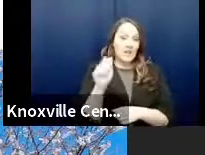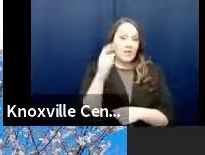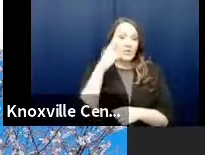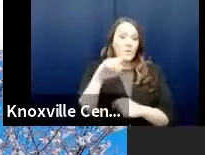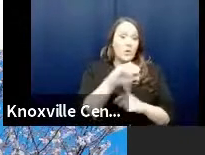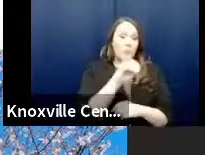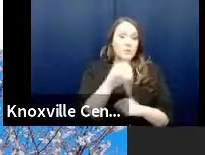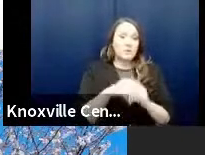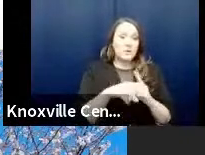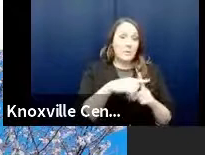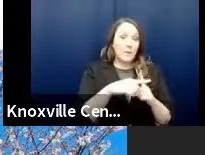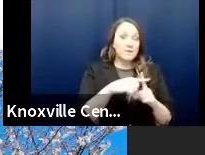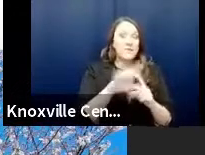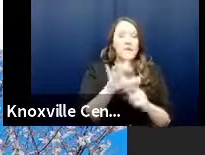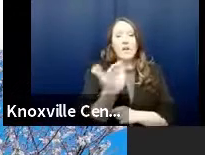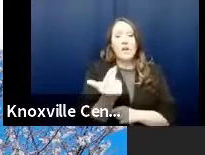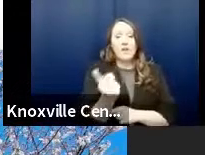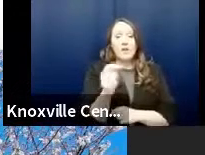Knox County is